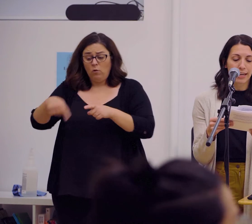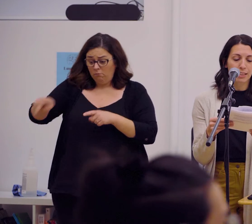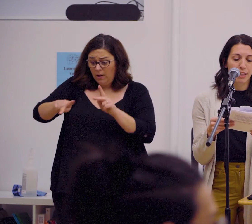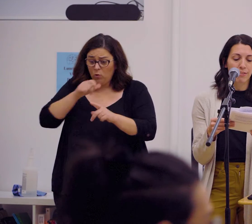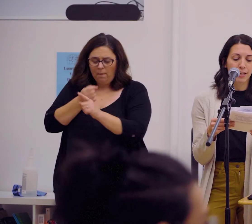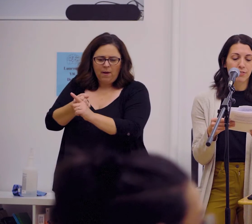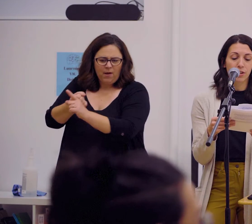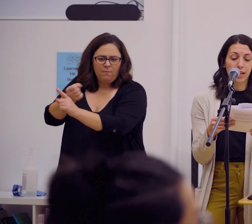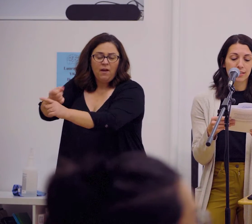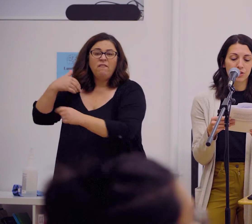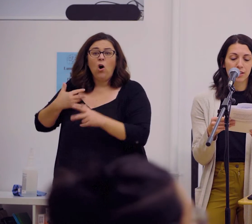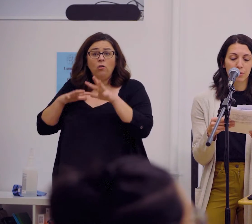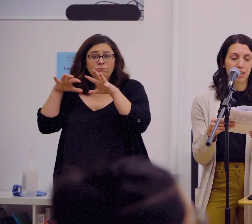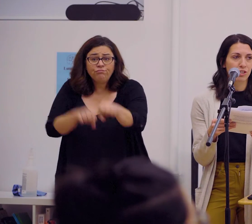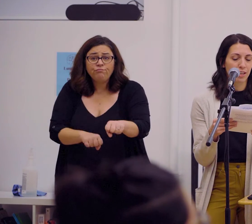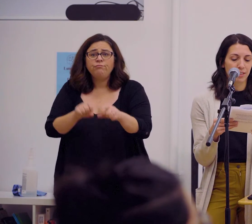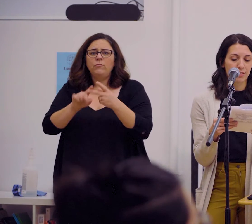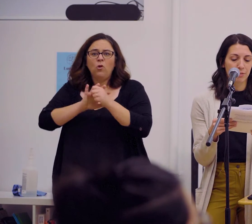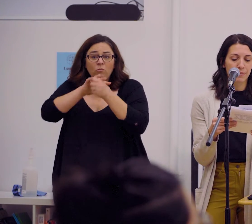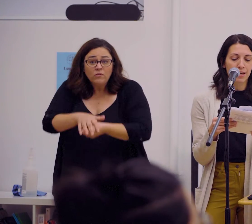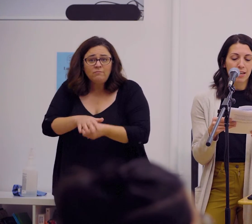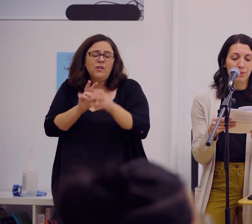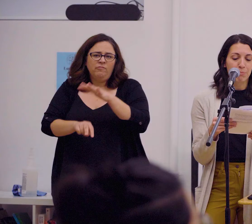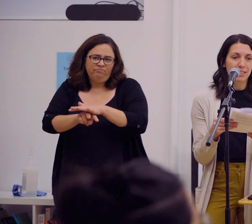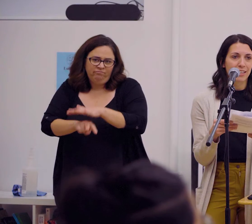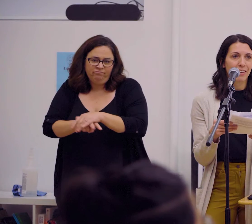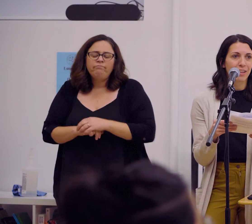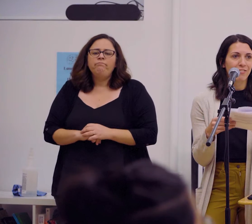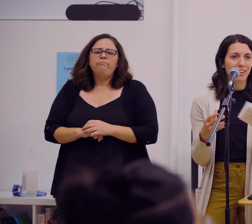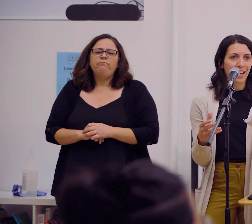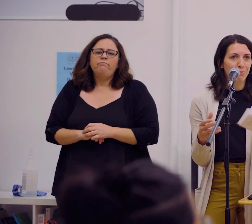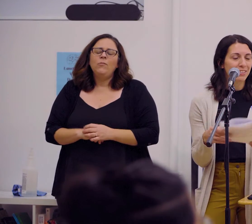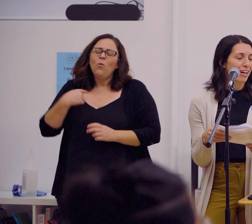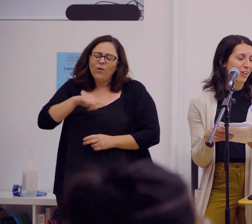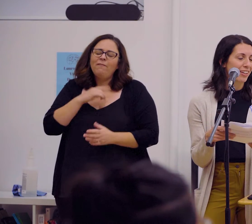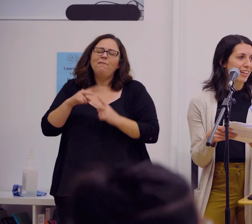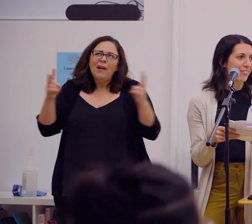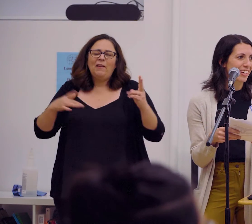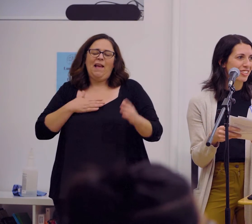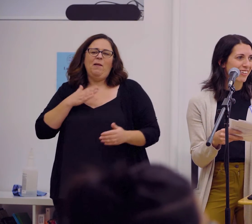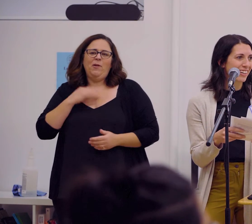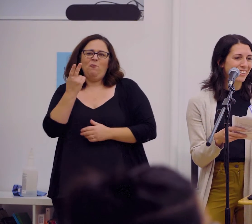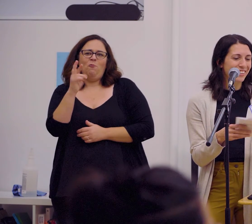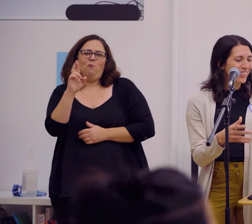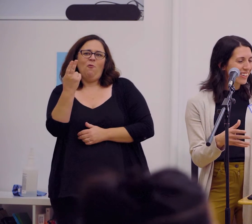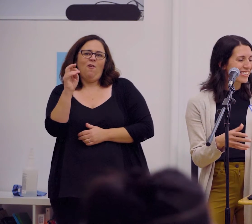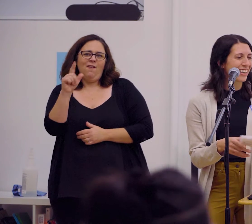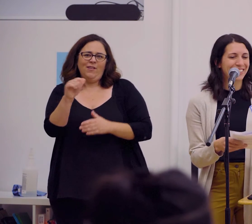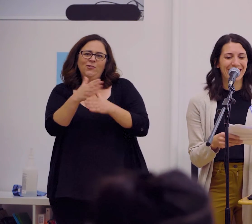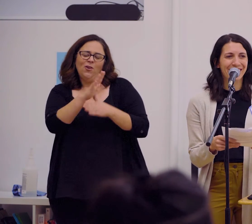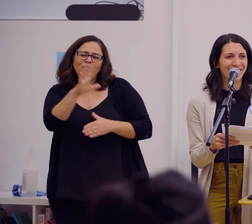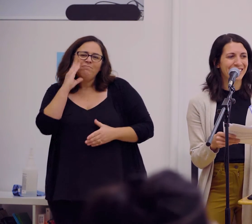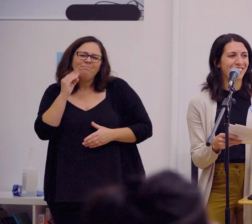to be impacted by the effects of colonization, oppression, and racism. With that being said, we are very happy to have Rhonda here with us sharing her